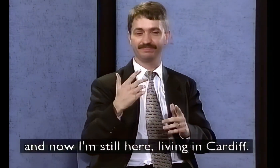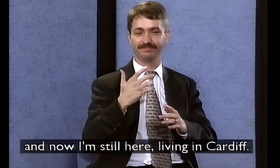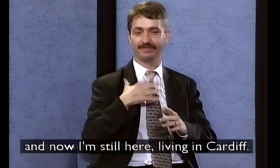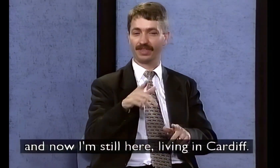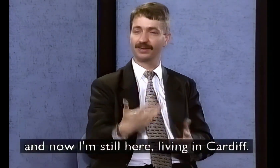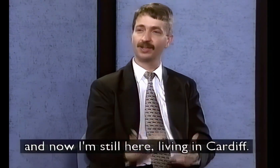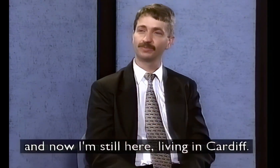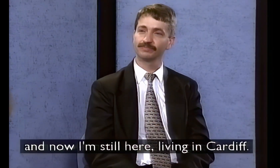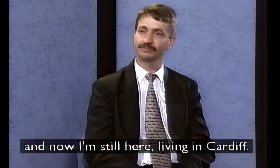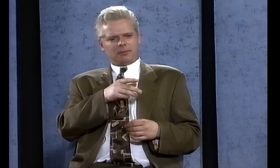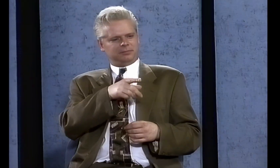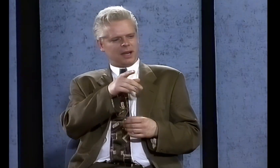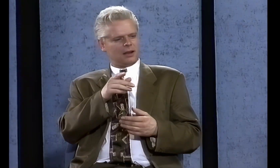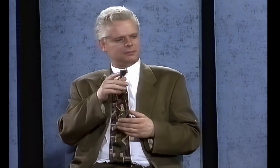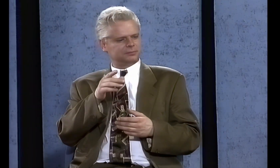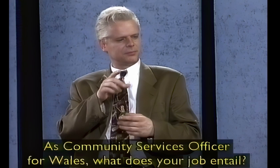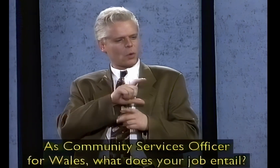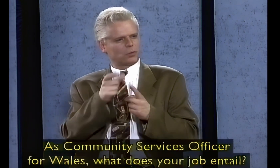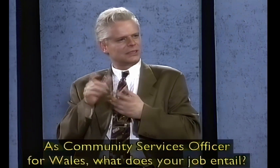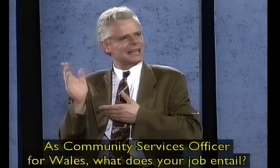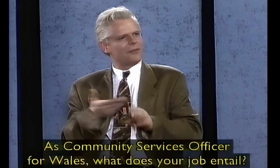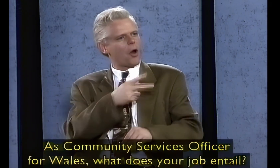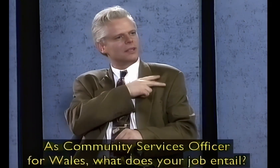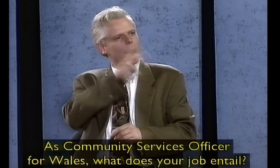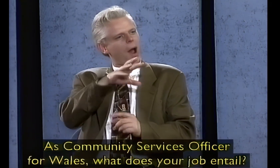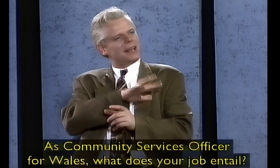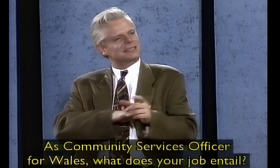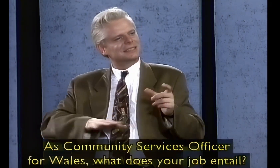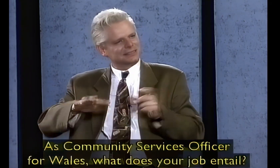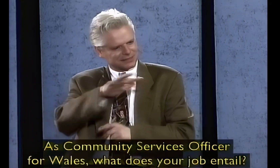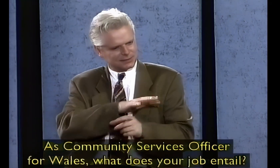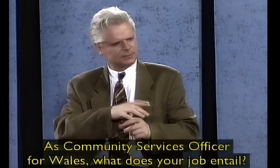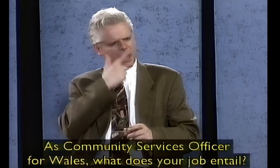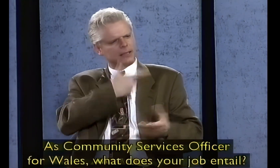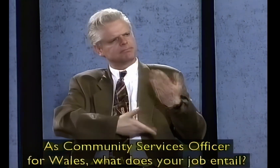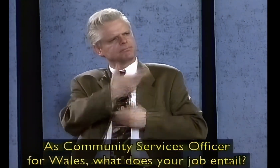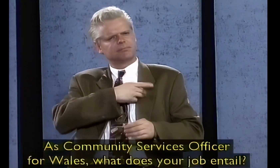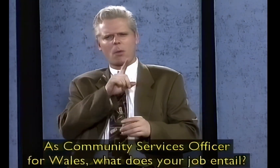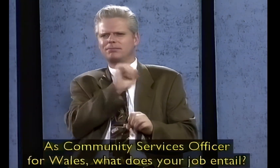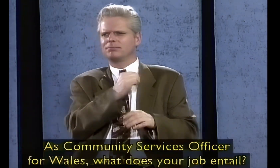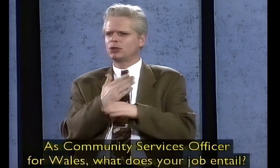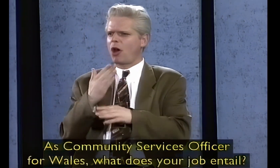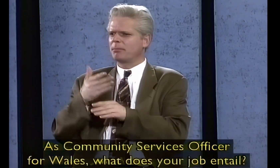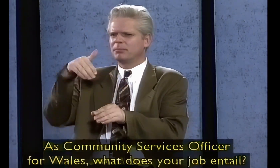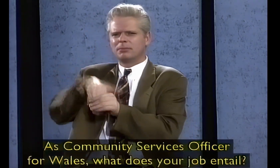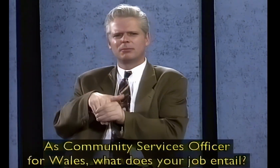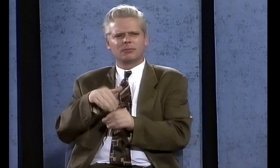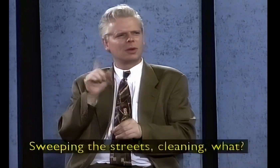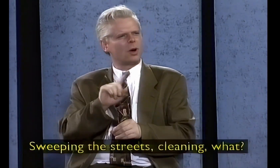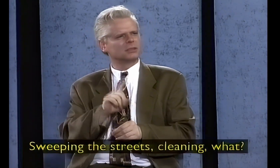and now I'm still here living in Cardiff. So as Community Services Officer for Wales, what does